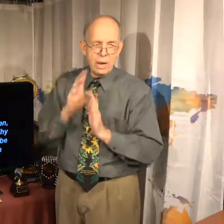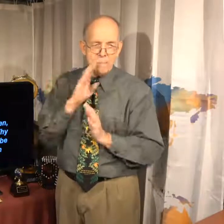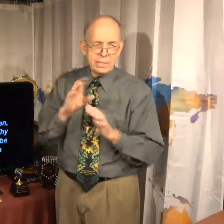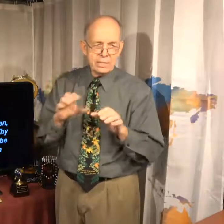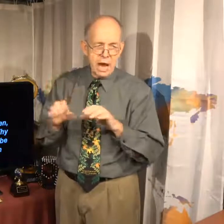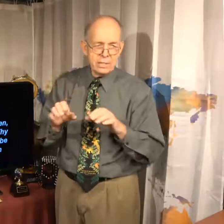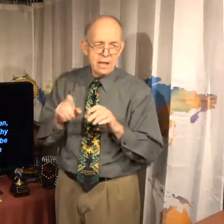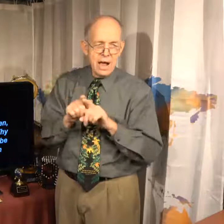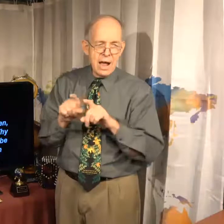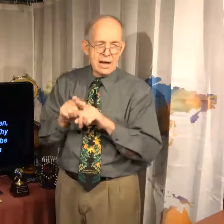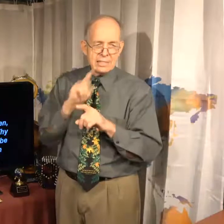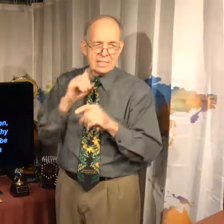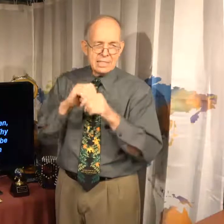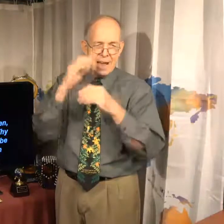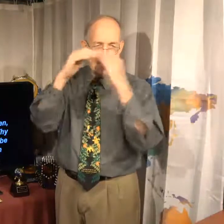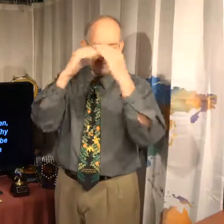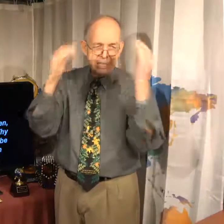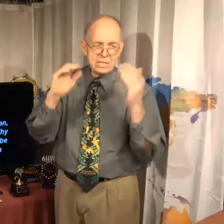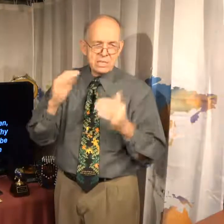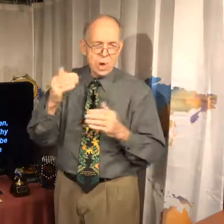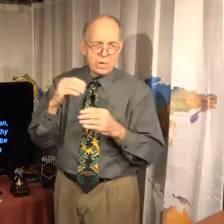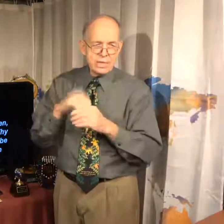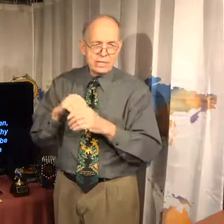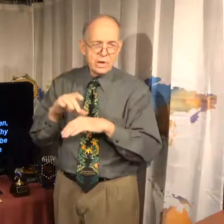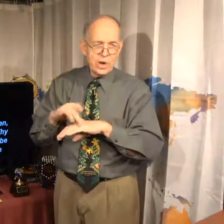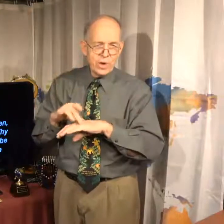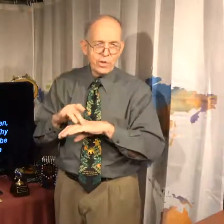be done as in heaven, so in the earth.